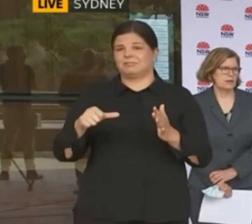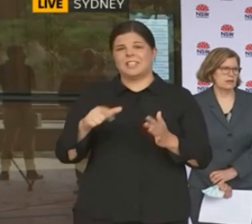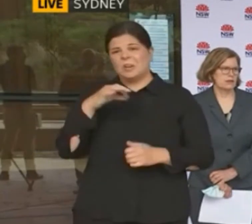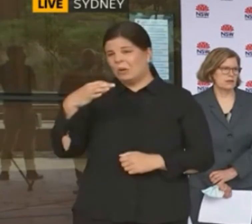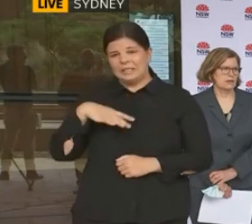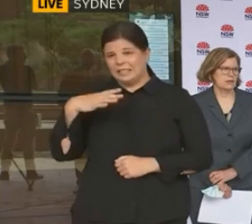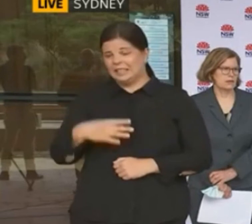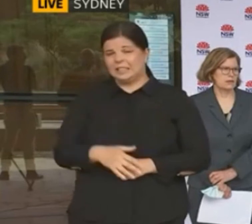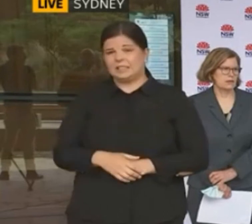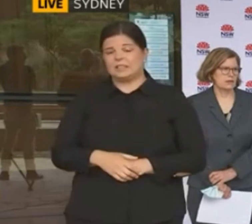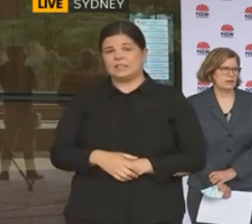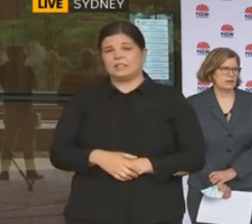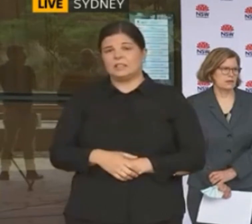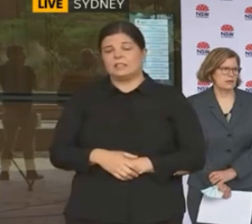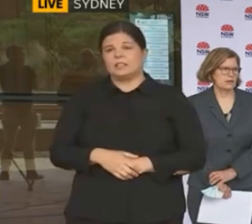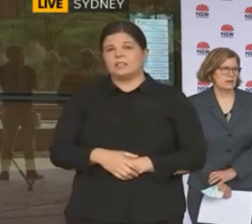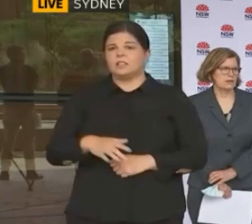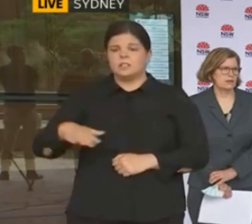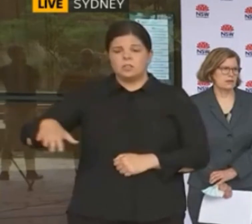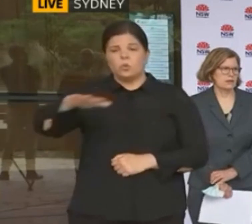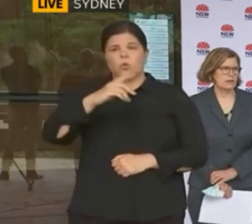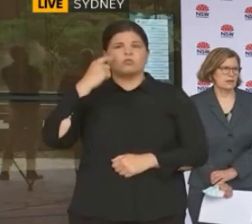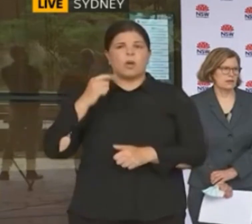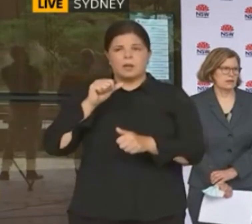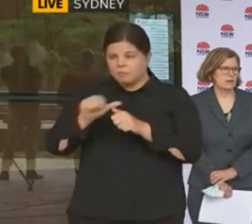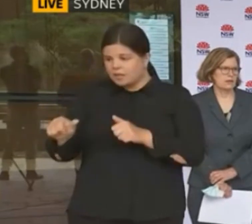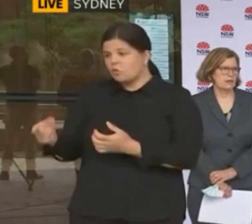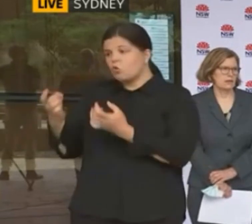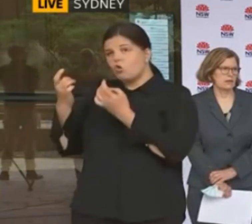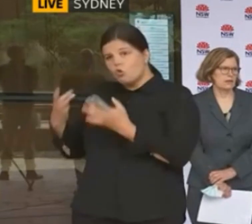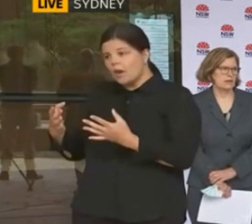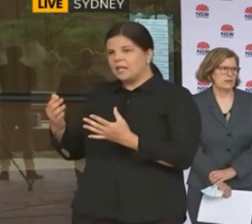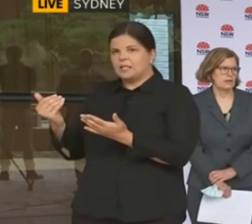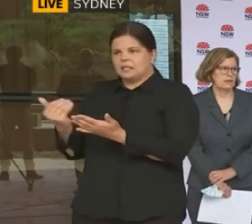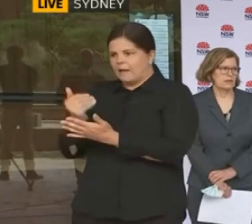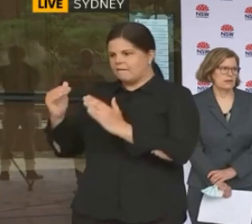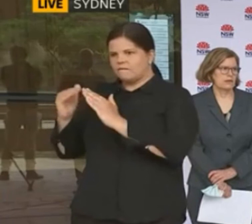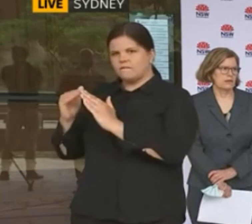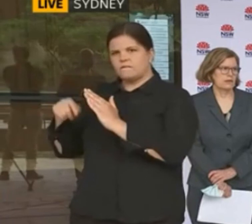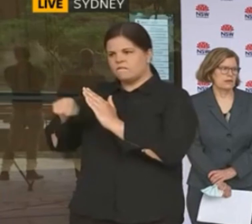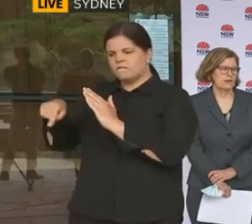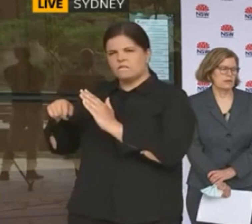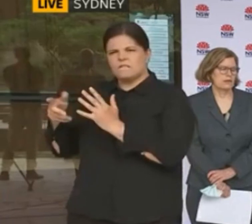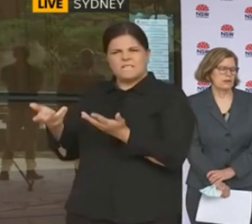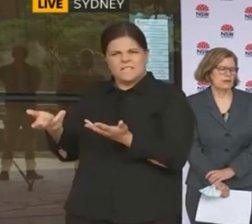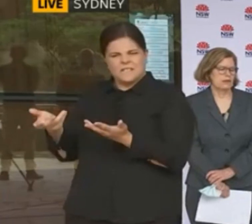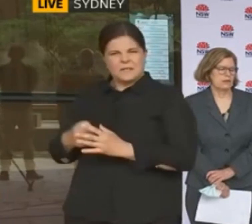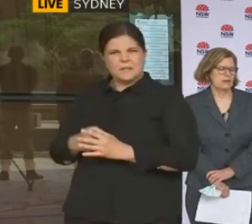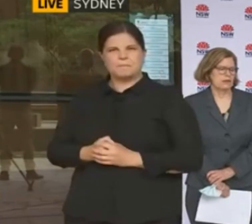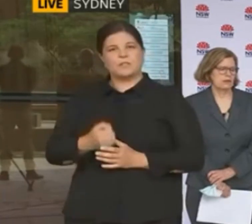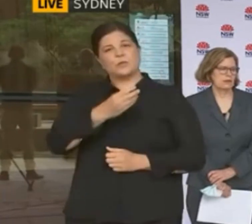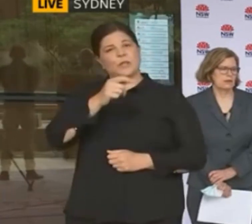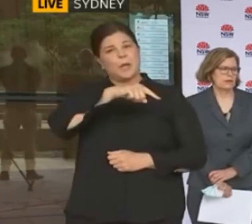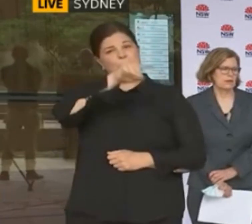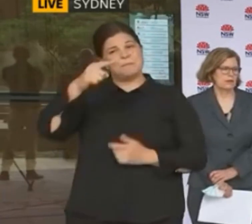example when everybody is doing their best to maintain a COVID safe environment. Some reactions from